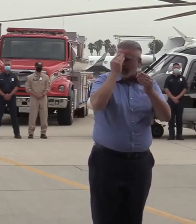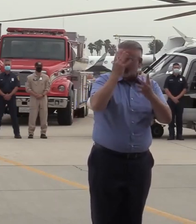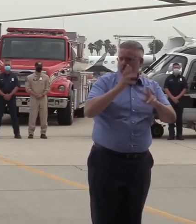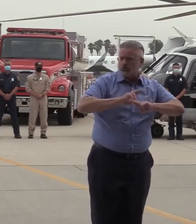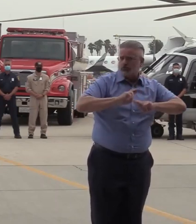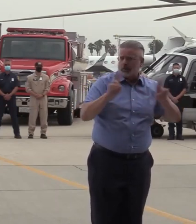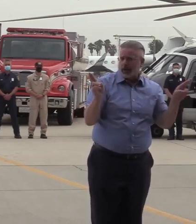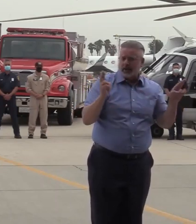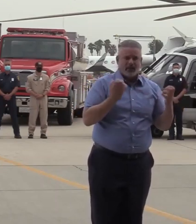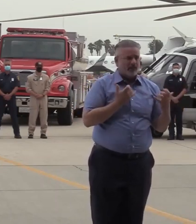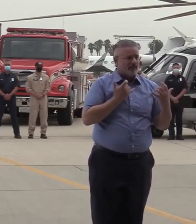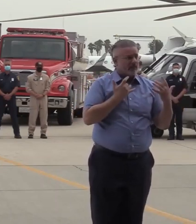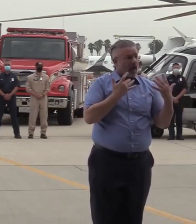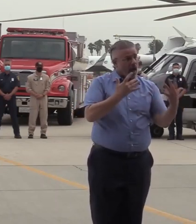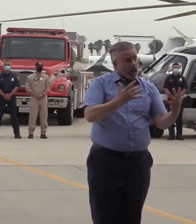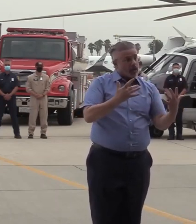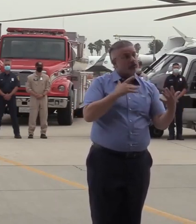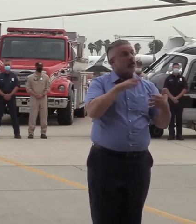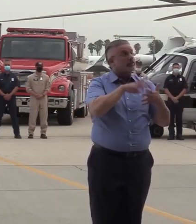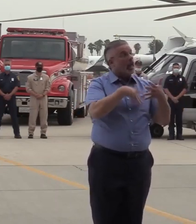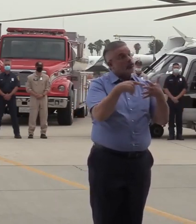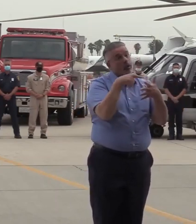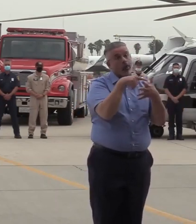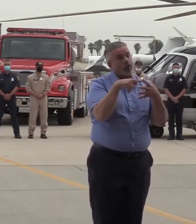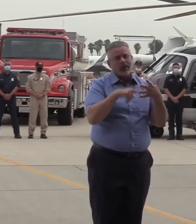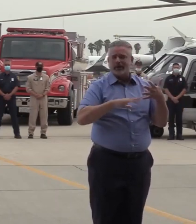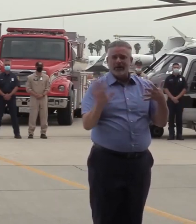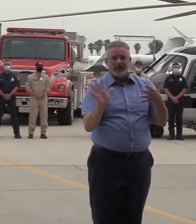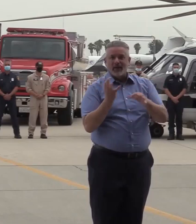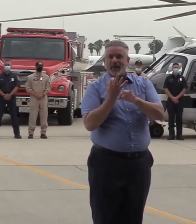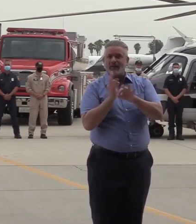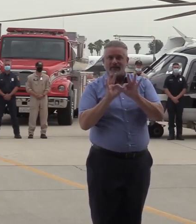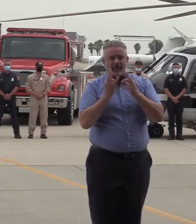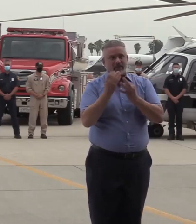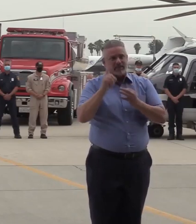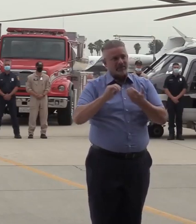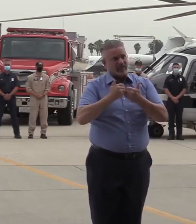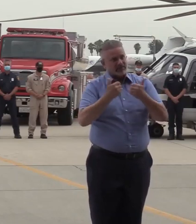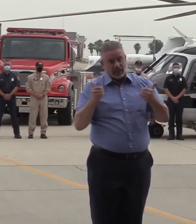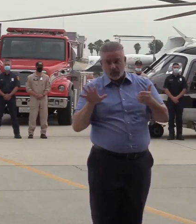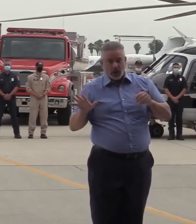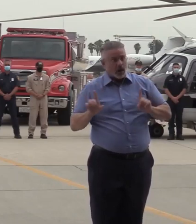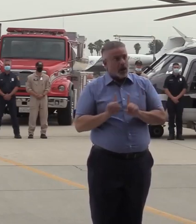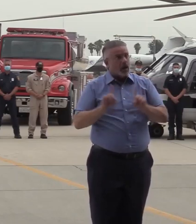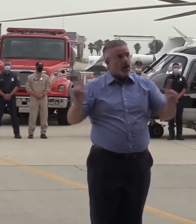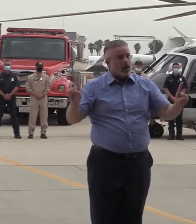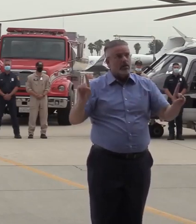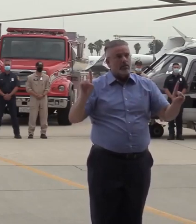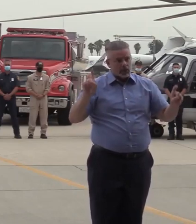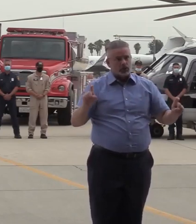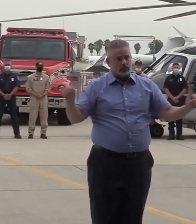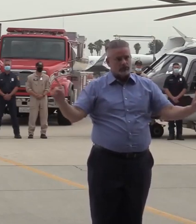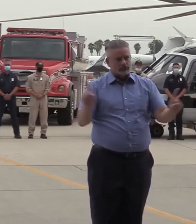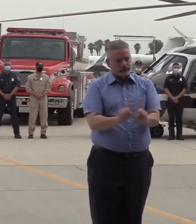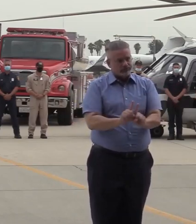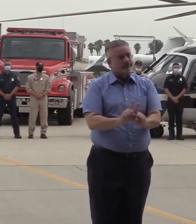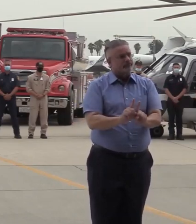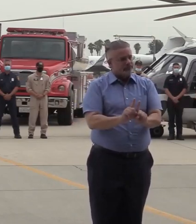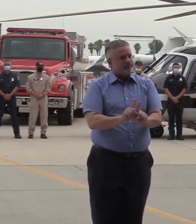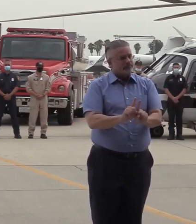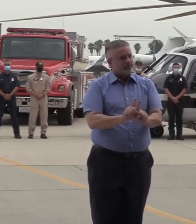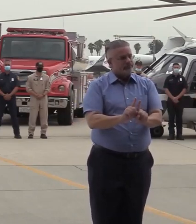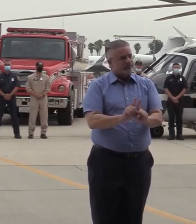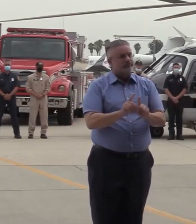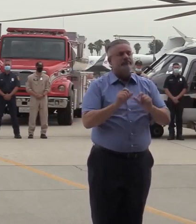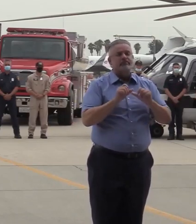information. Fires don't work around our schedule, so sometimes families are separated and we need to make sure that we can bring those families together. And to stay on top